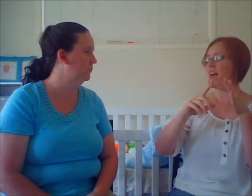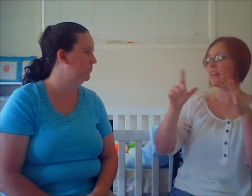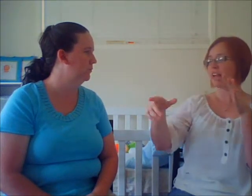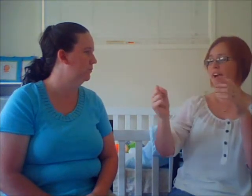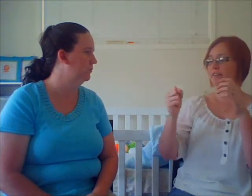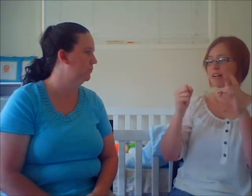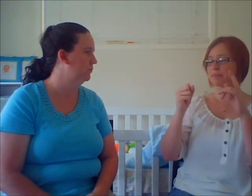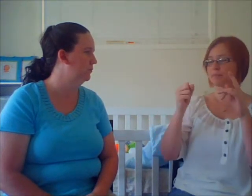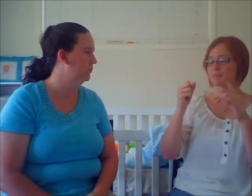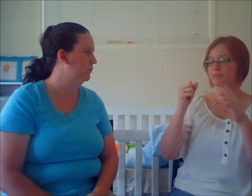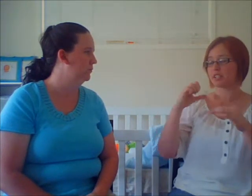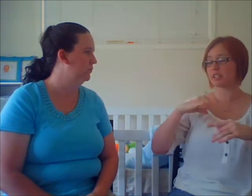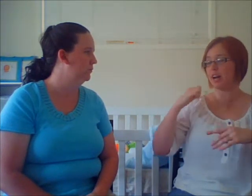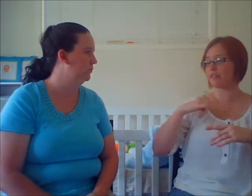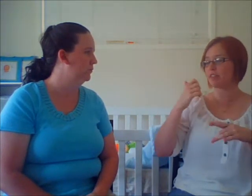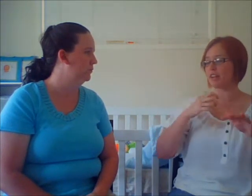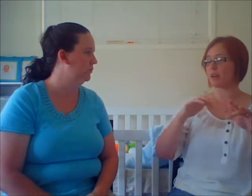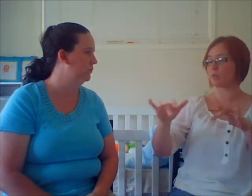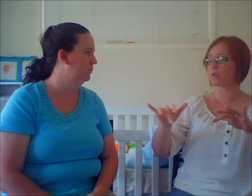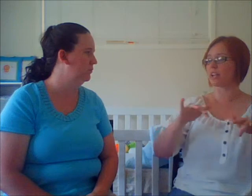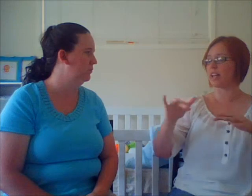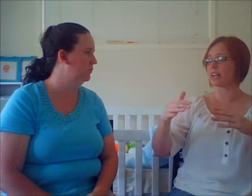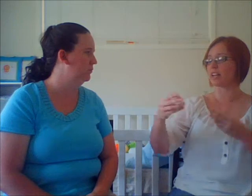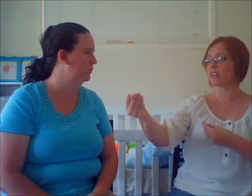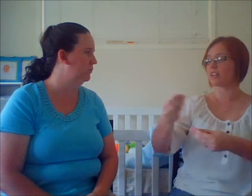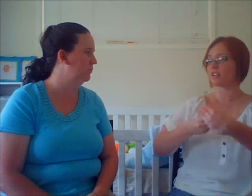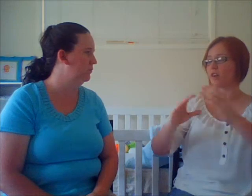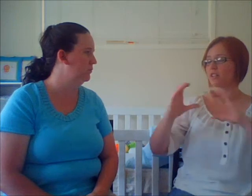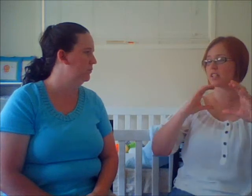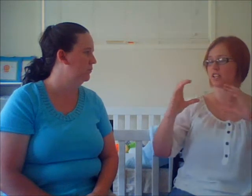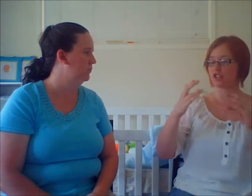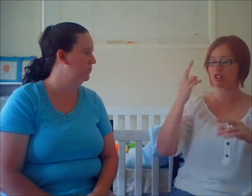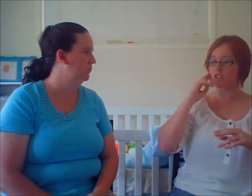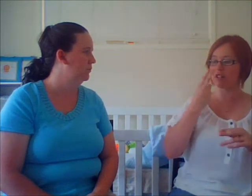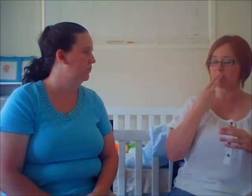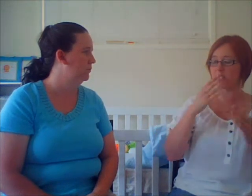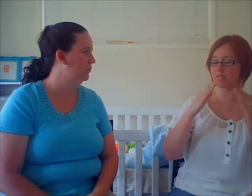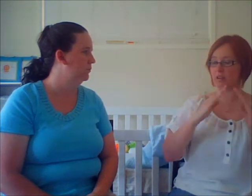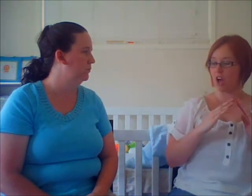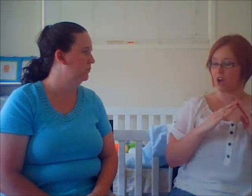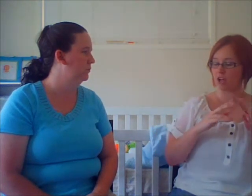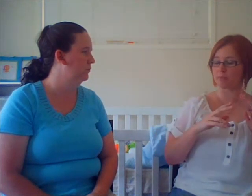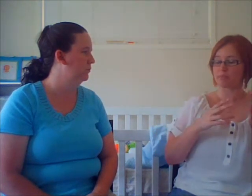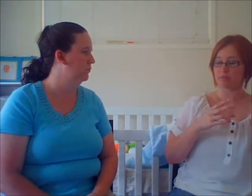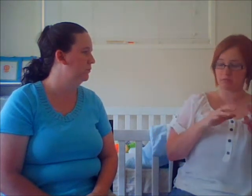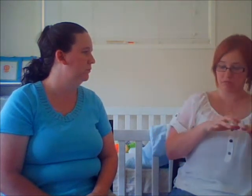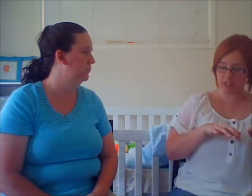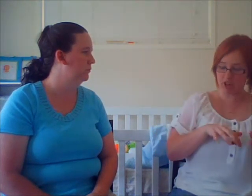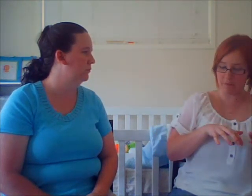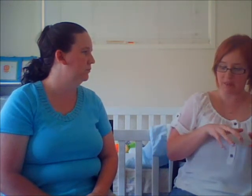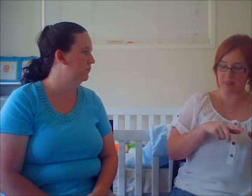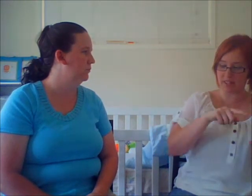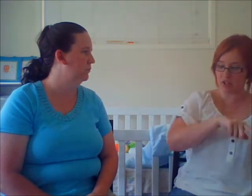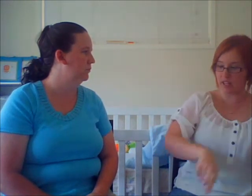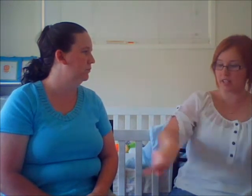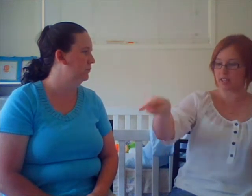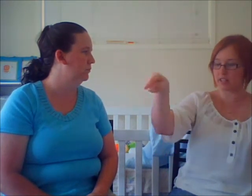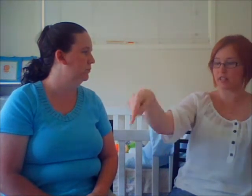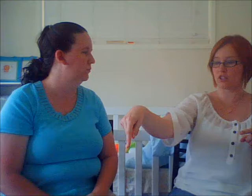they have staff there that will relay the conversations. The deaf person be at home, they type their message, that gets sent to the